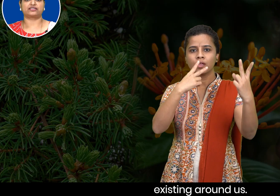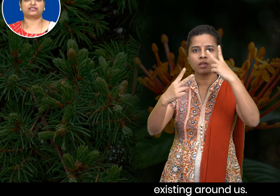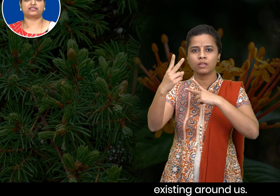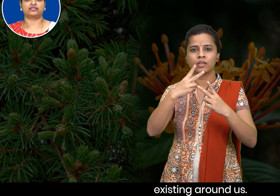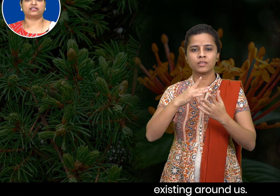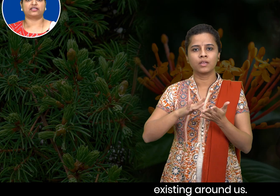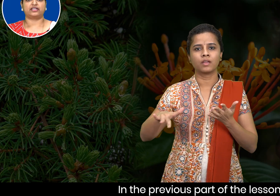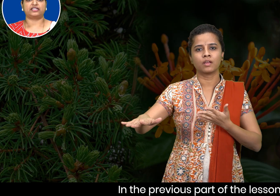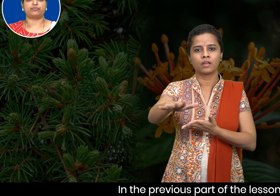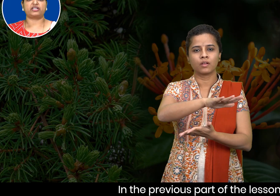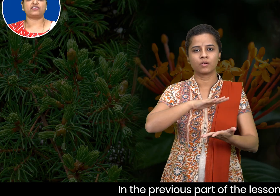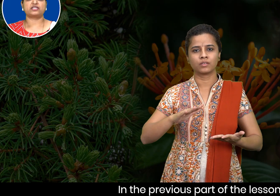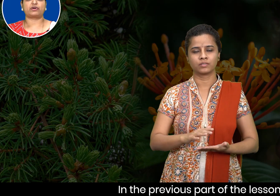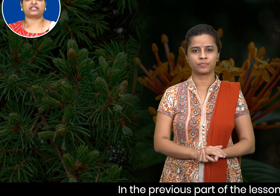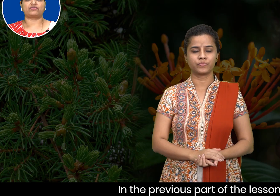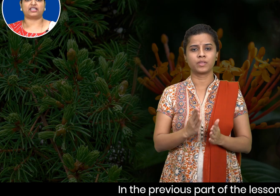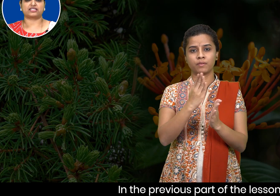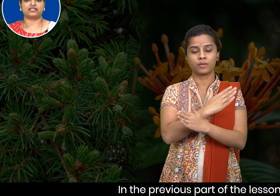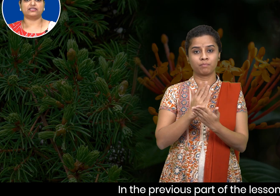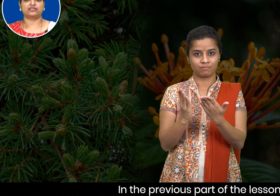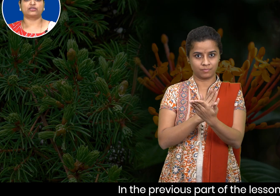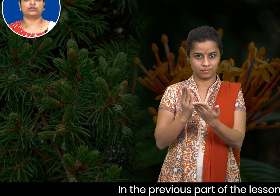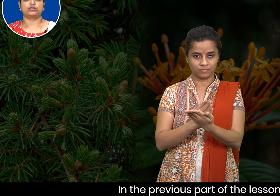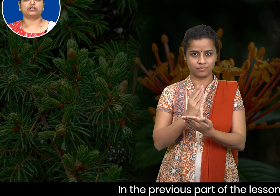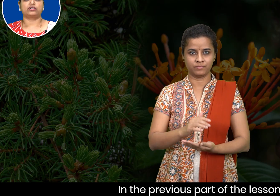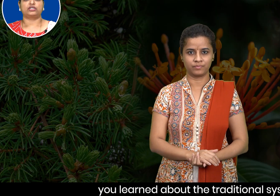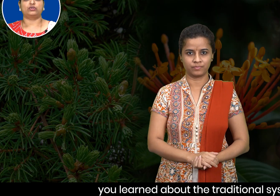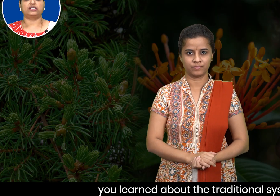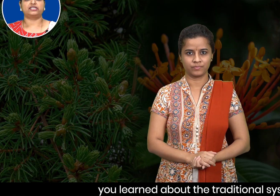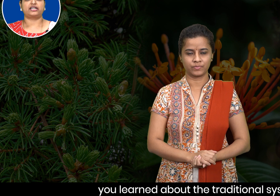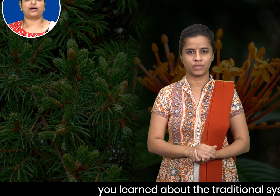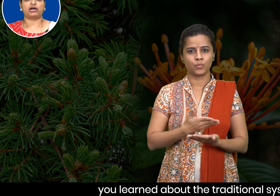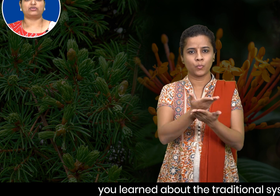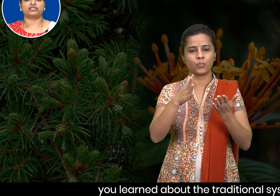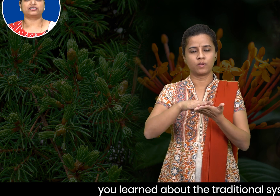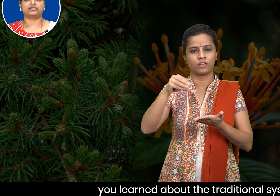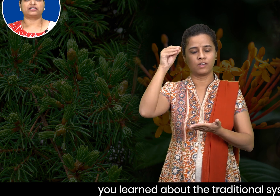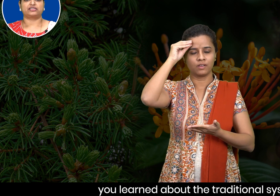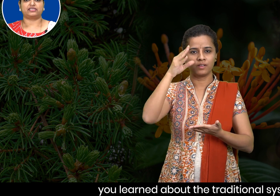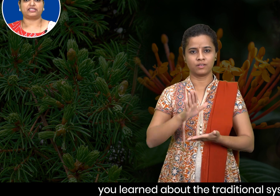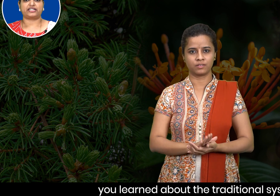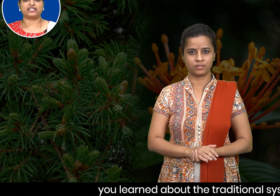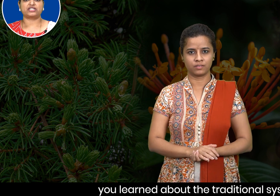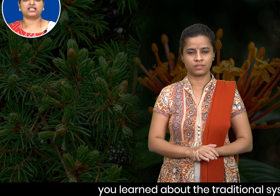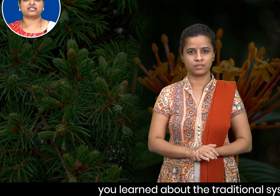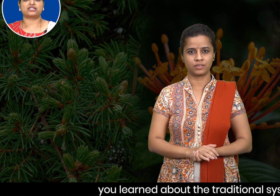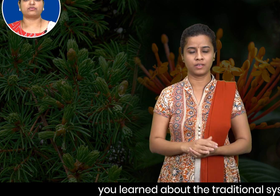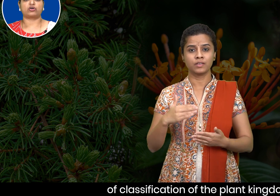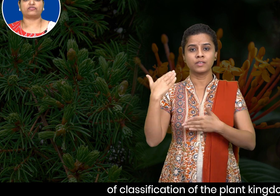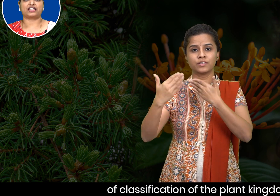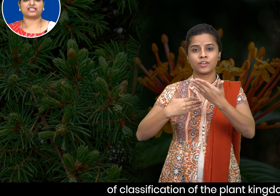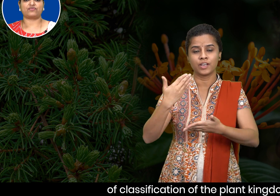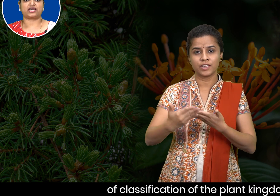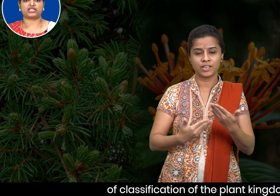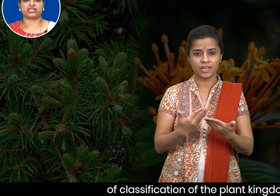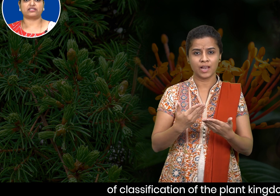us. In the previous part of the lesson, you learned about the traditional system